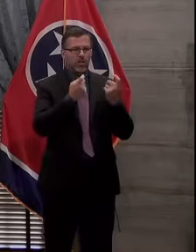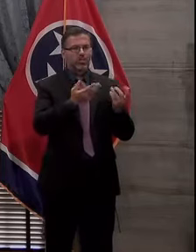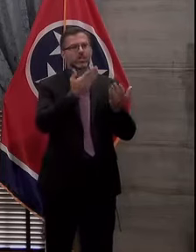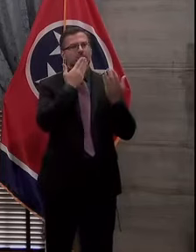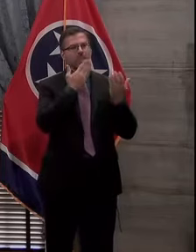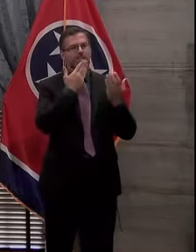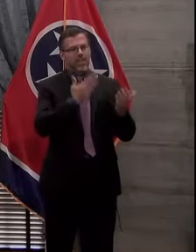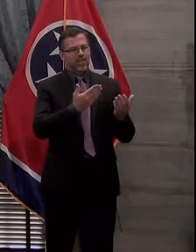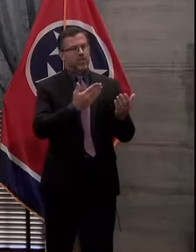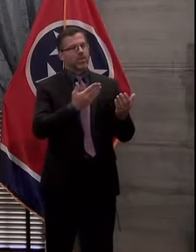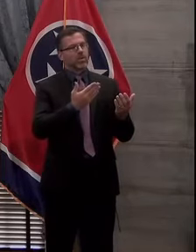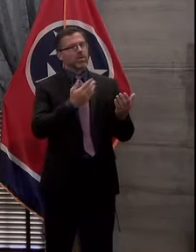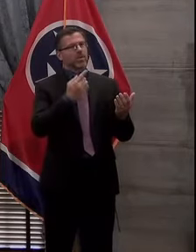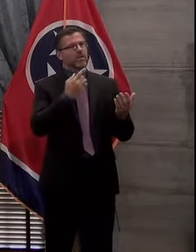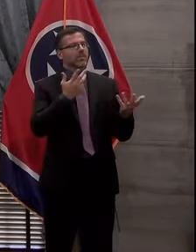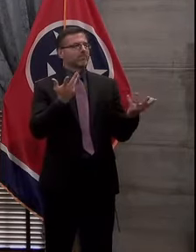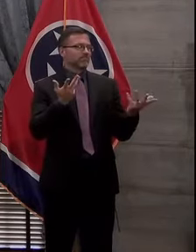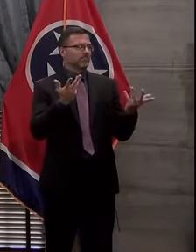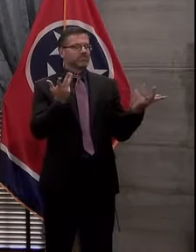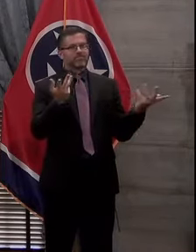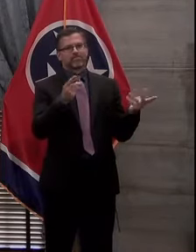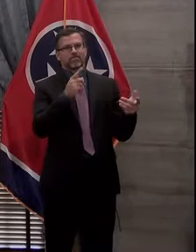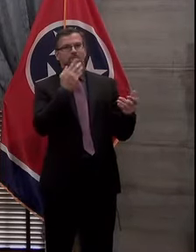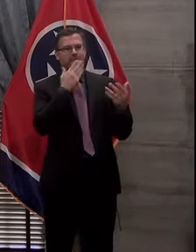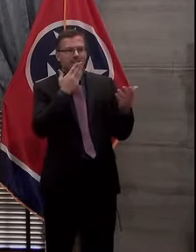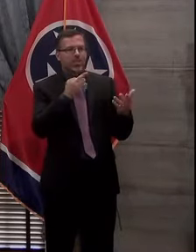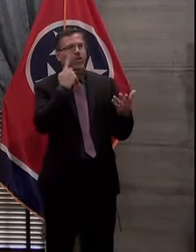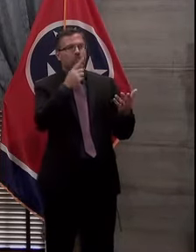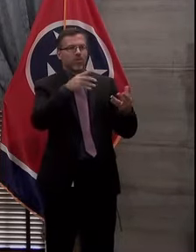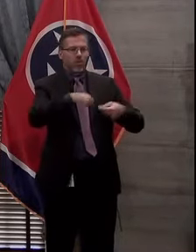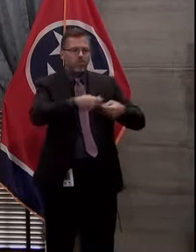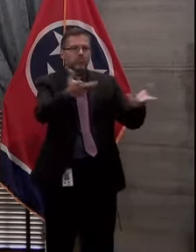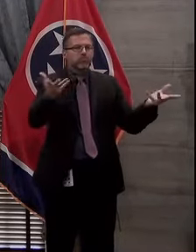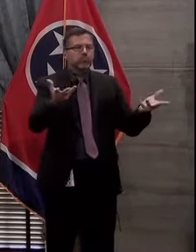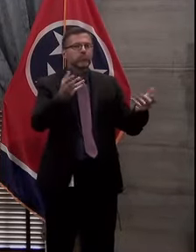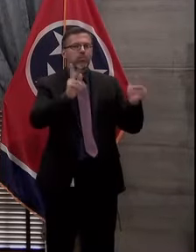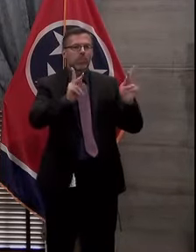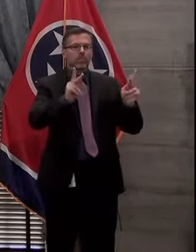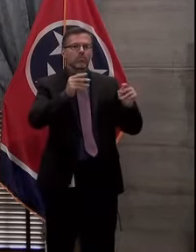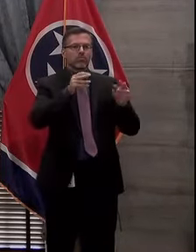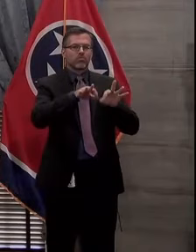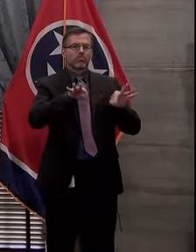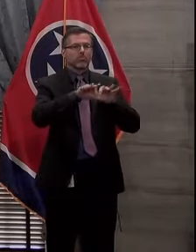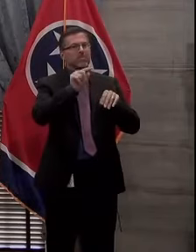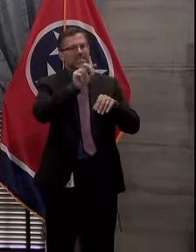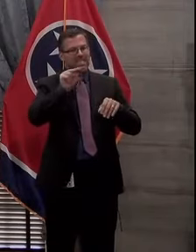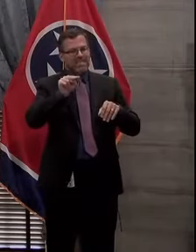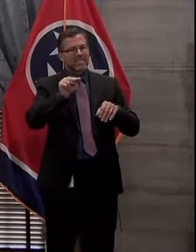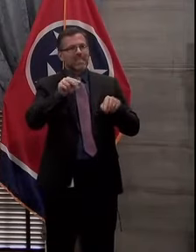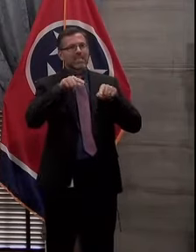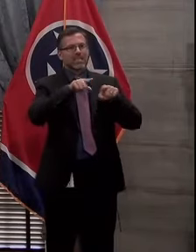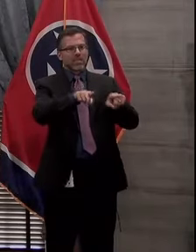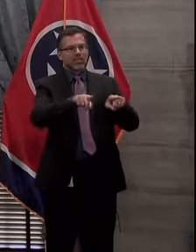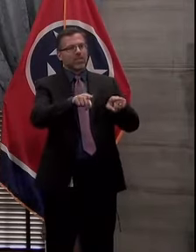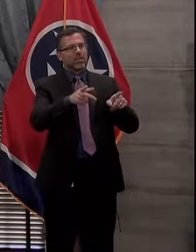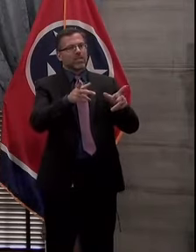for, as I say, disseminating information that's valuable to people of Tennessee in the midst of an